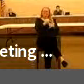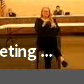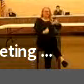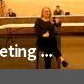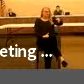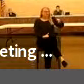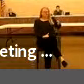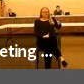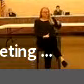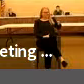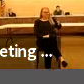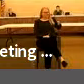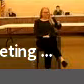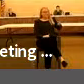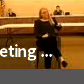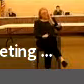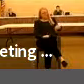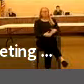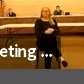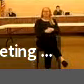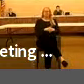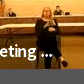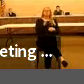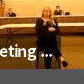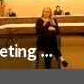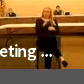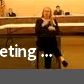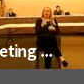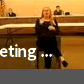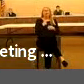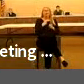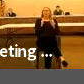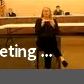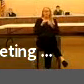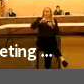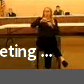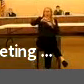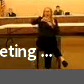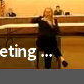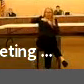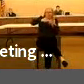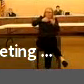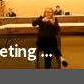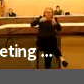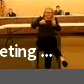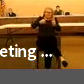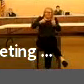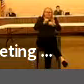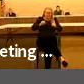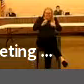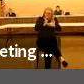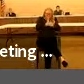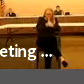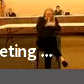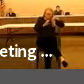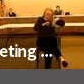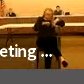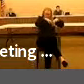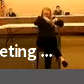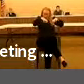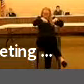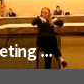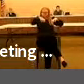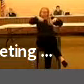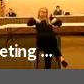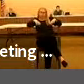through. So again, increased setbacks, landscaping, berming, fencing, really made a significant effort to